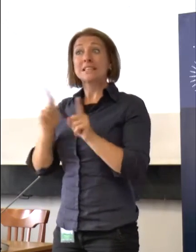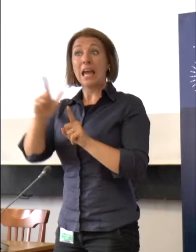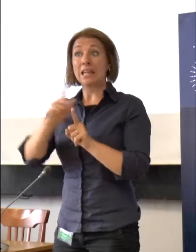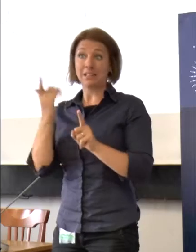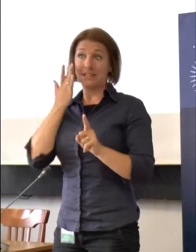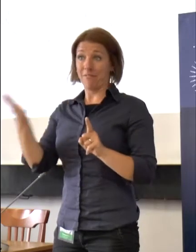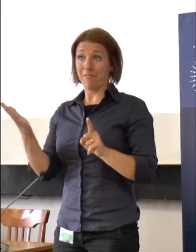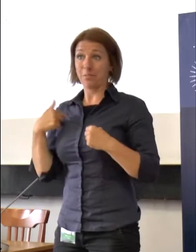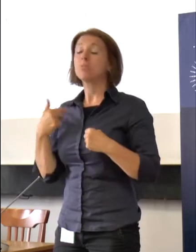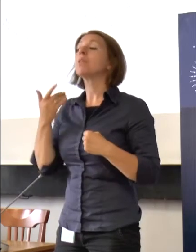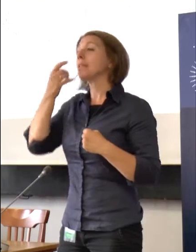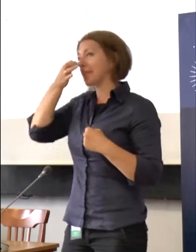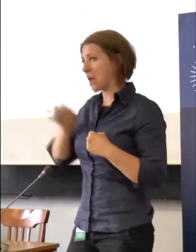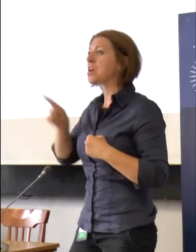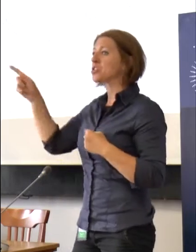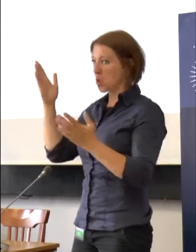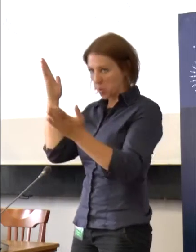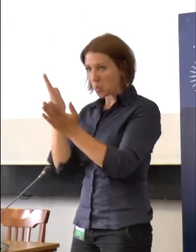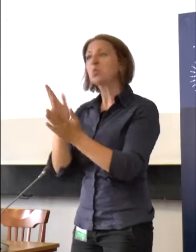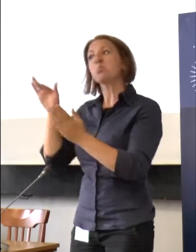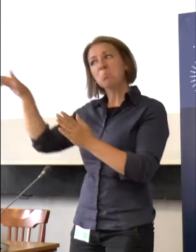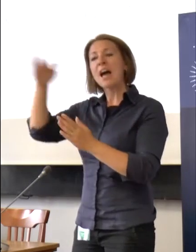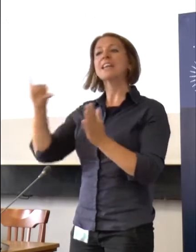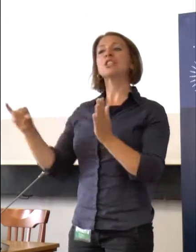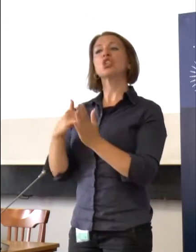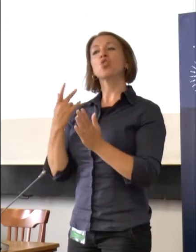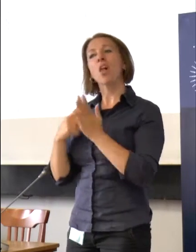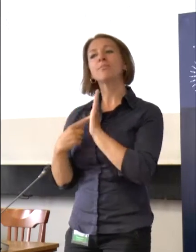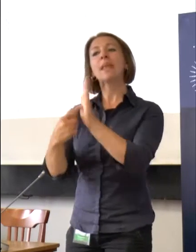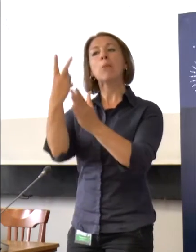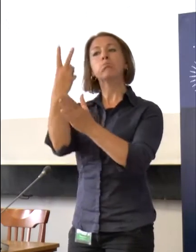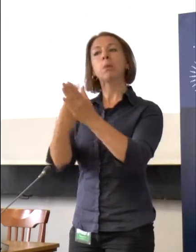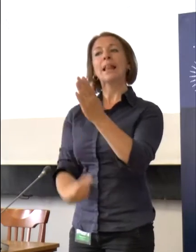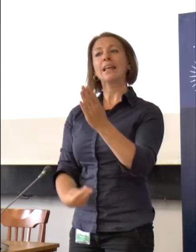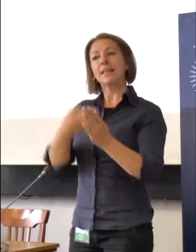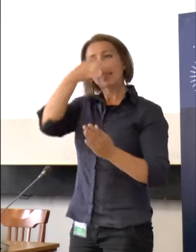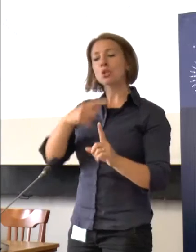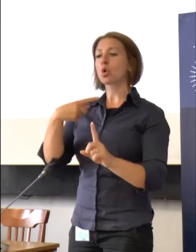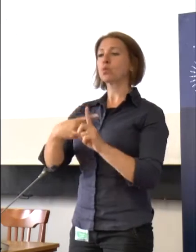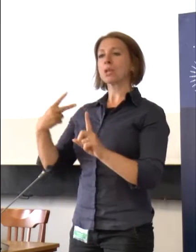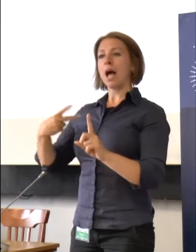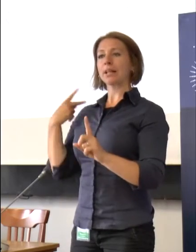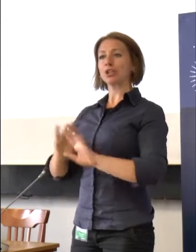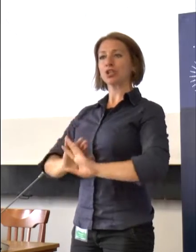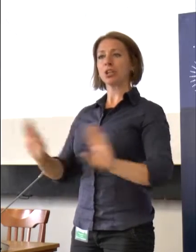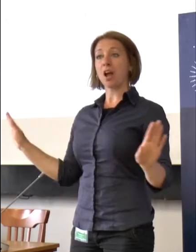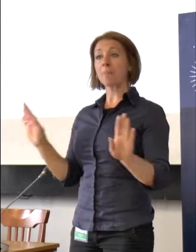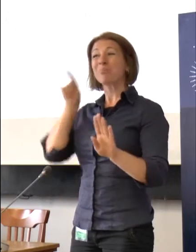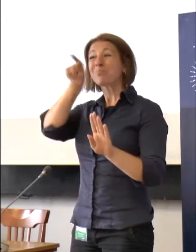bilingual classes. So any ambitious director of a high school will strengthen the